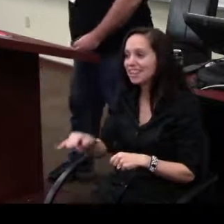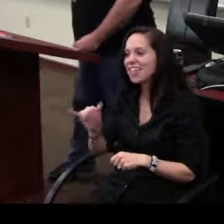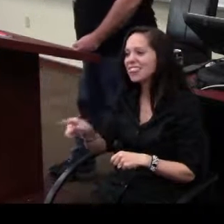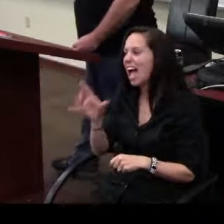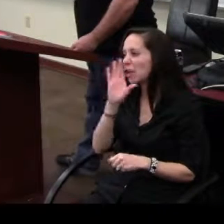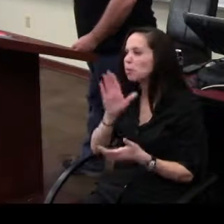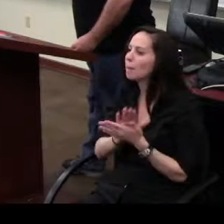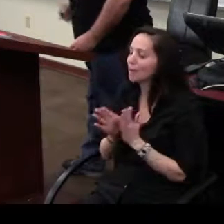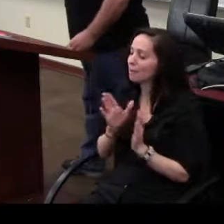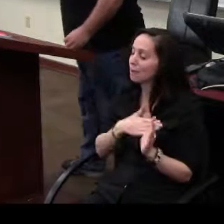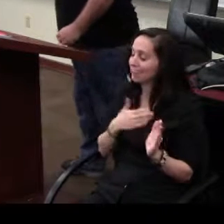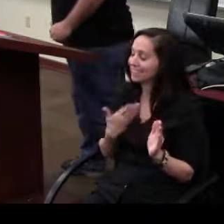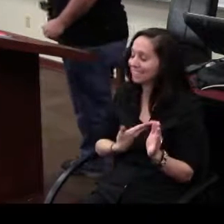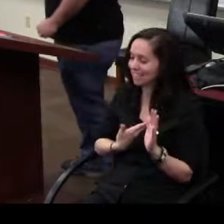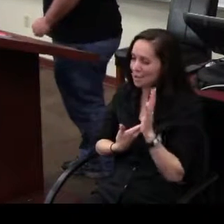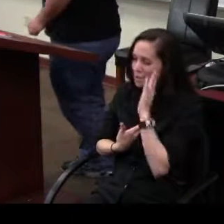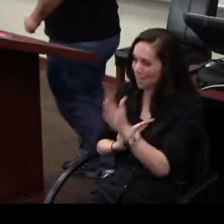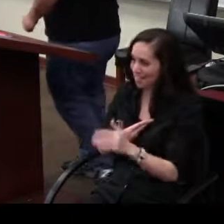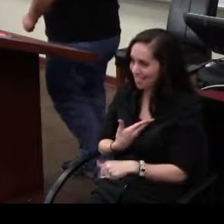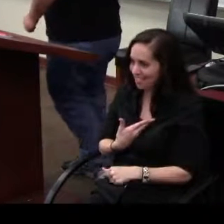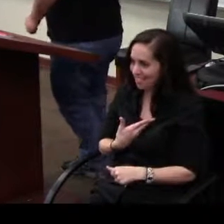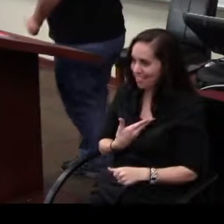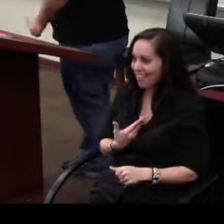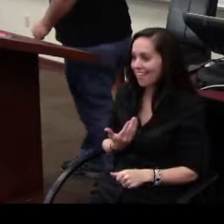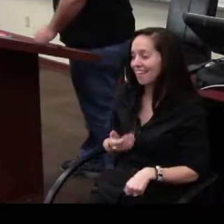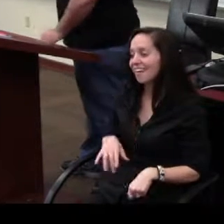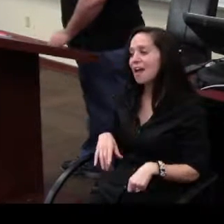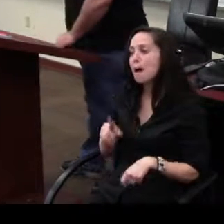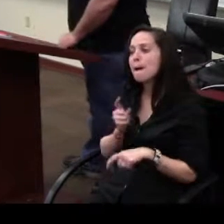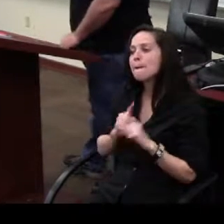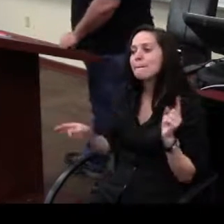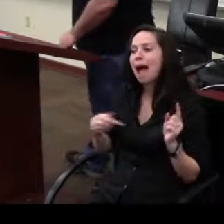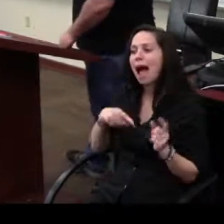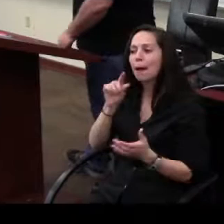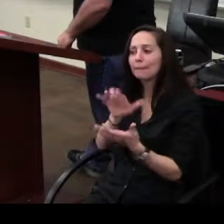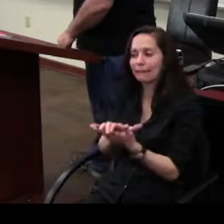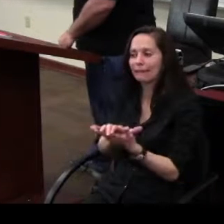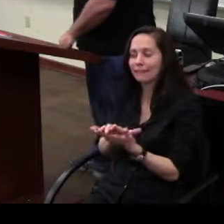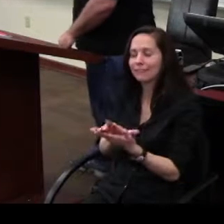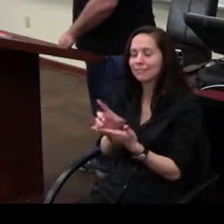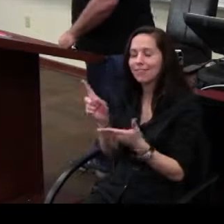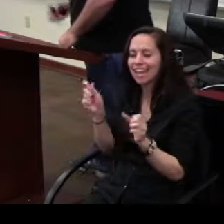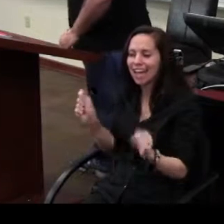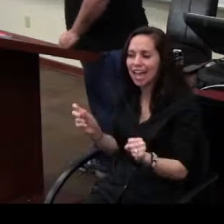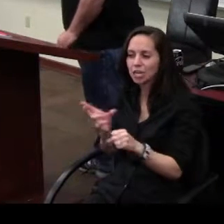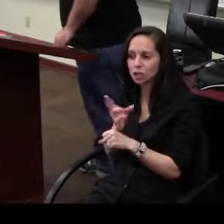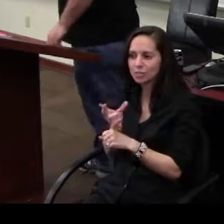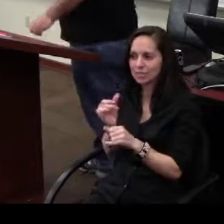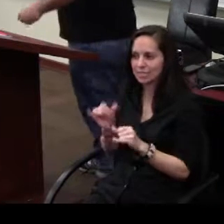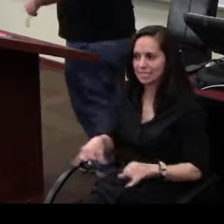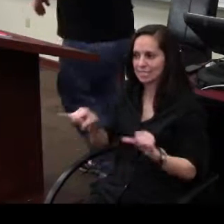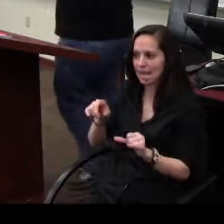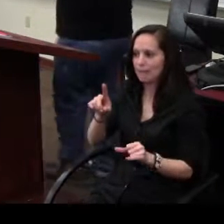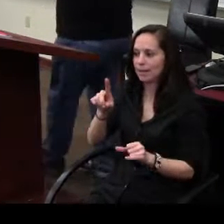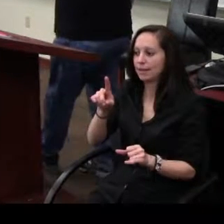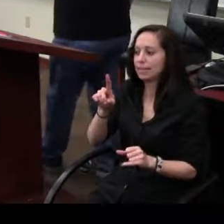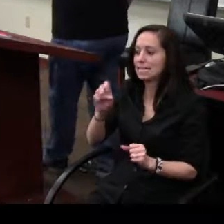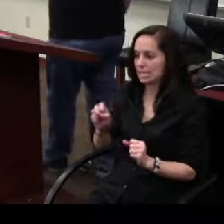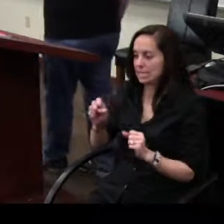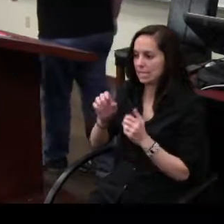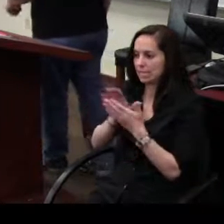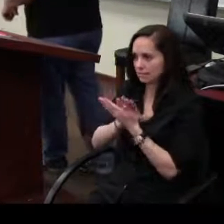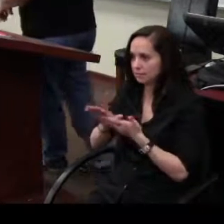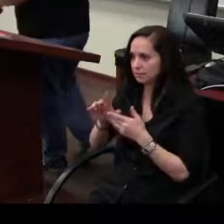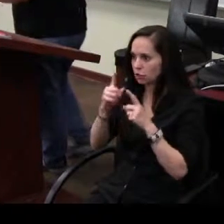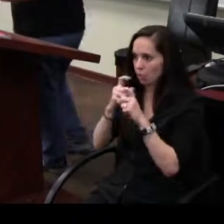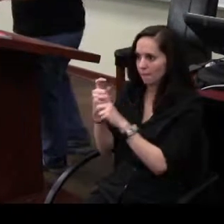very upset, okay? I believe there's a possibility that they can use the same encryption code for both of them, but it's